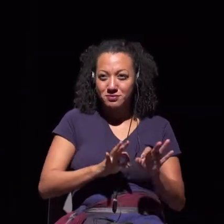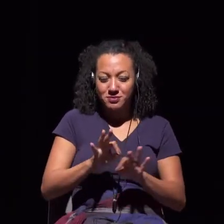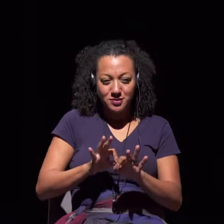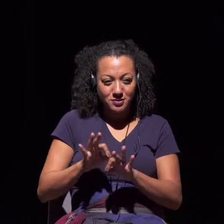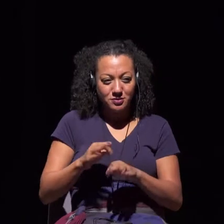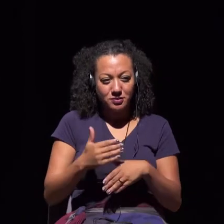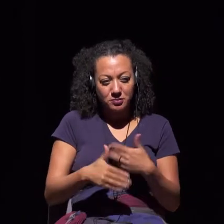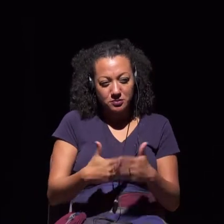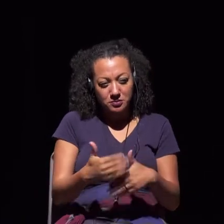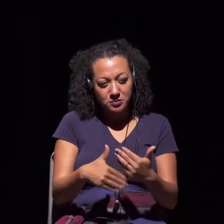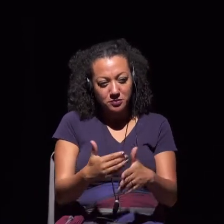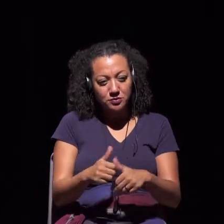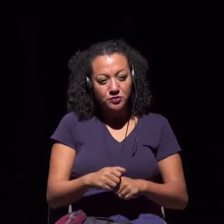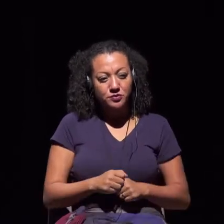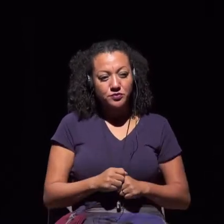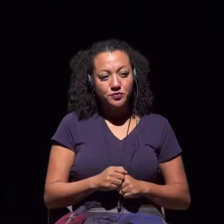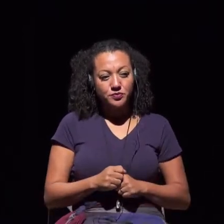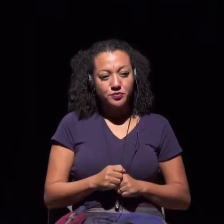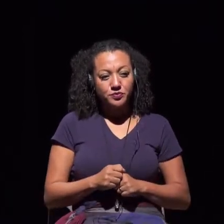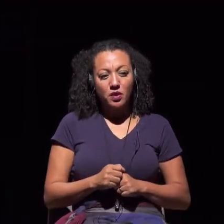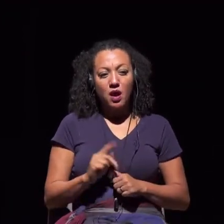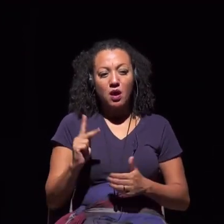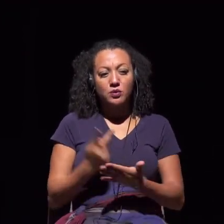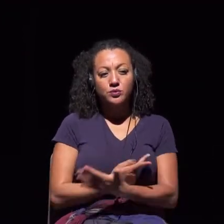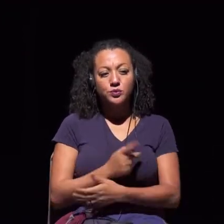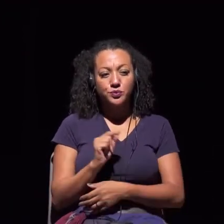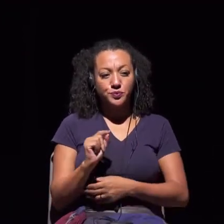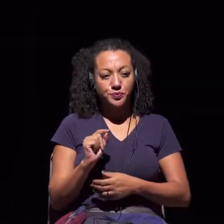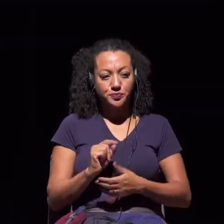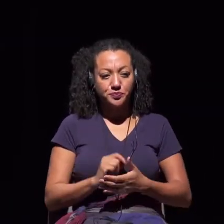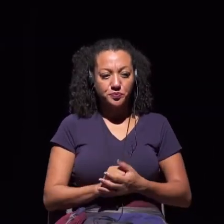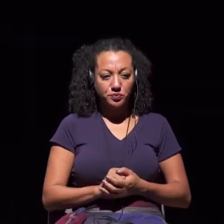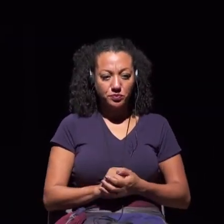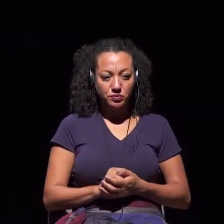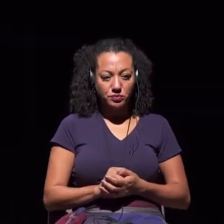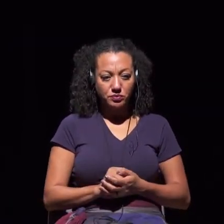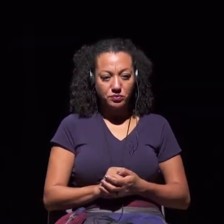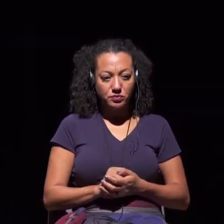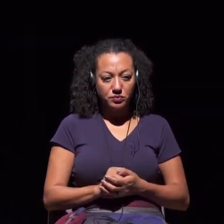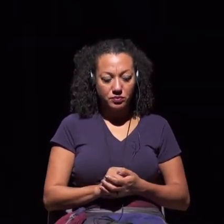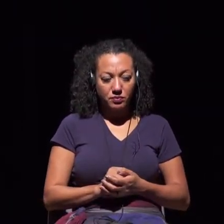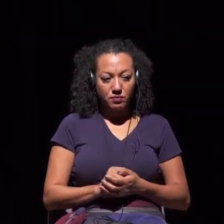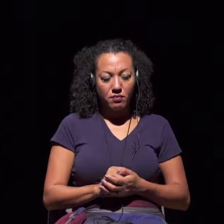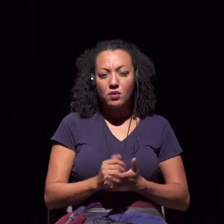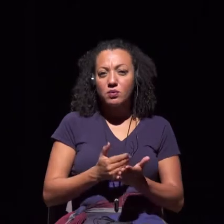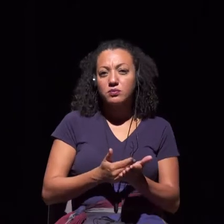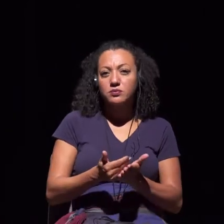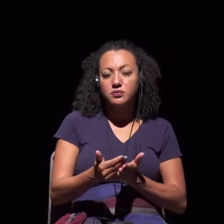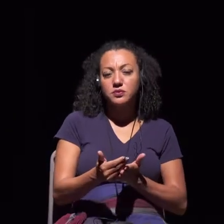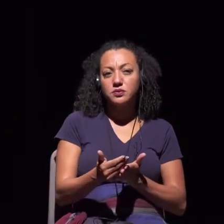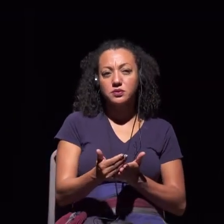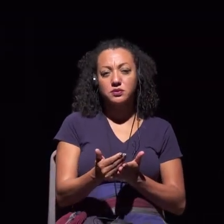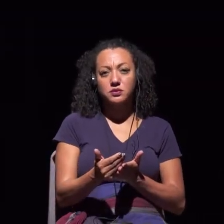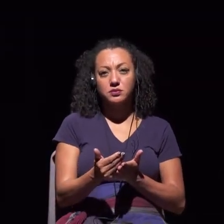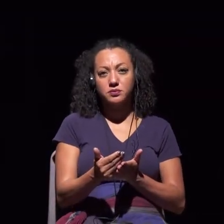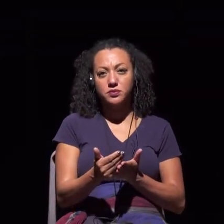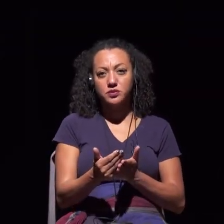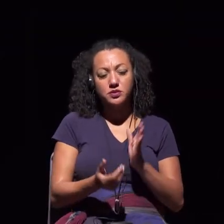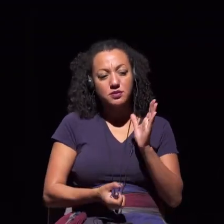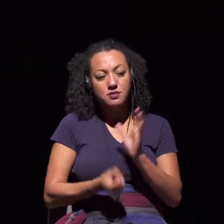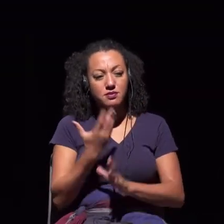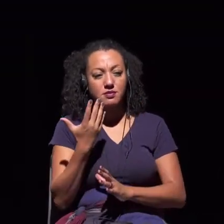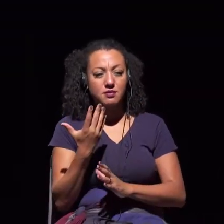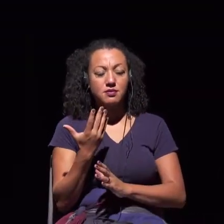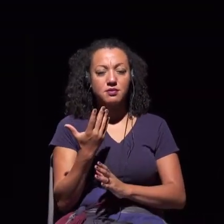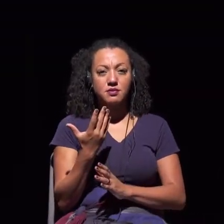what ultimately happens is that you begin to create a window